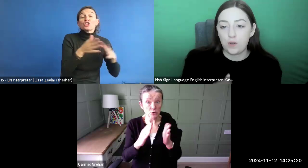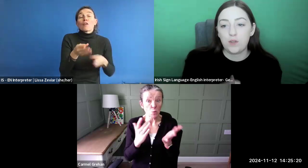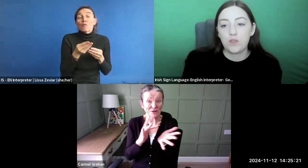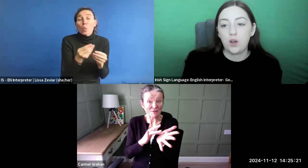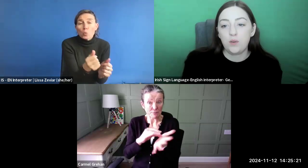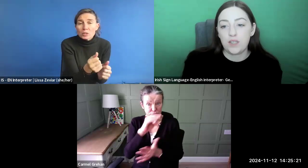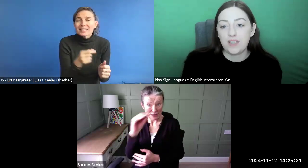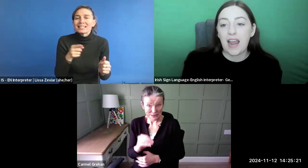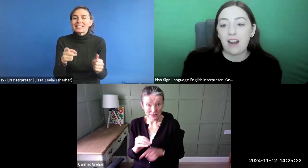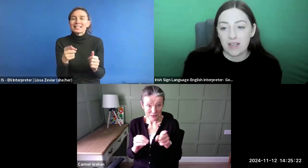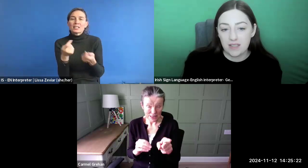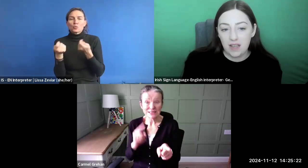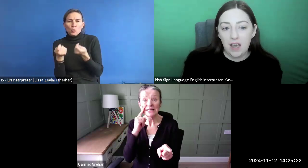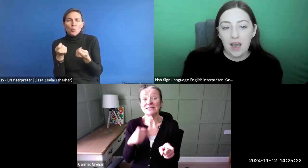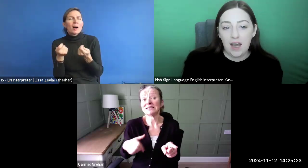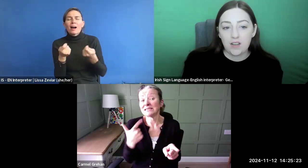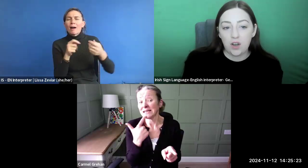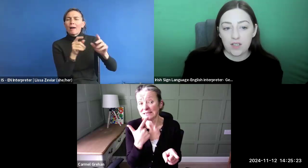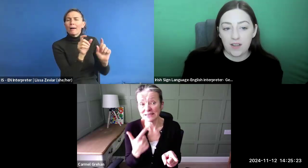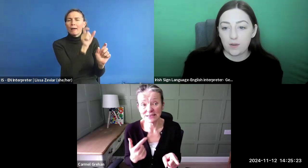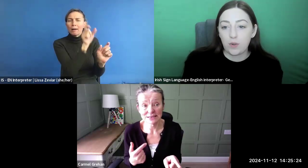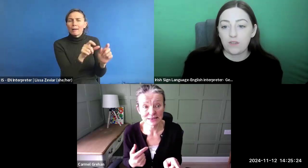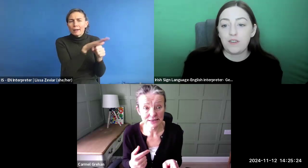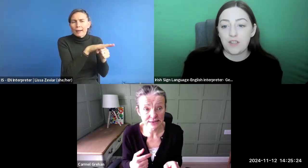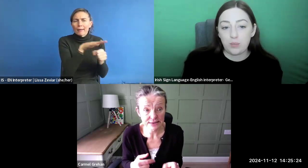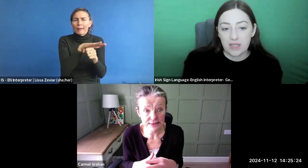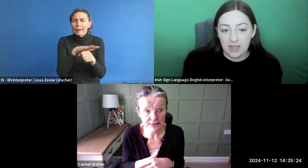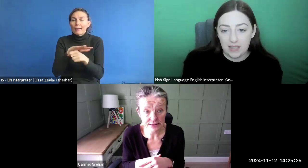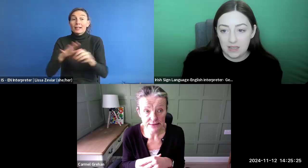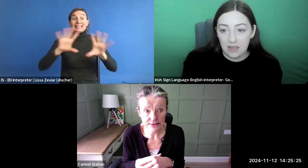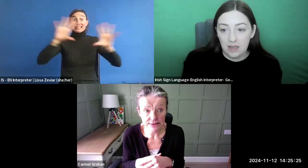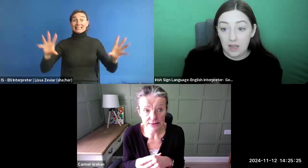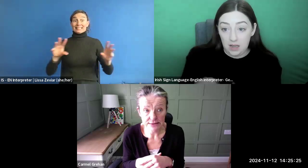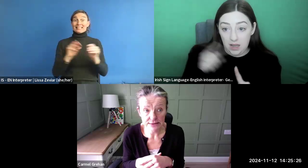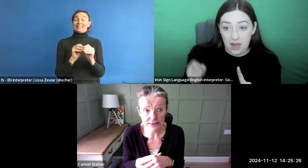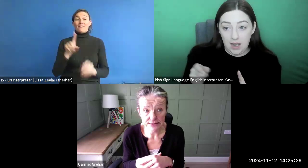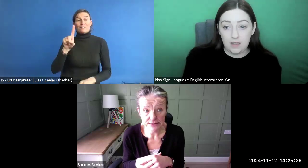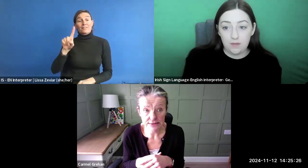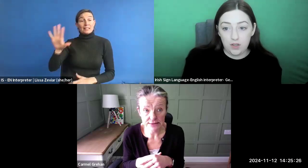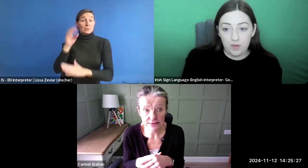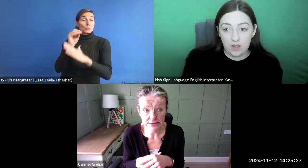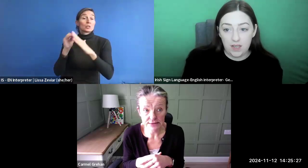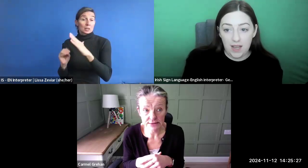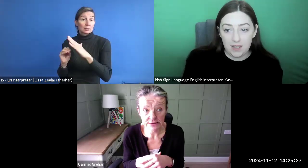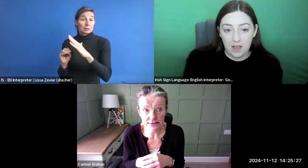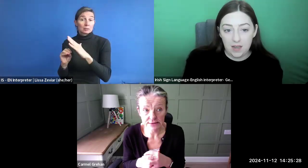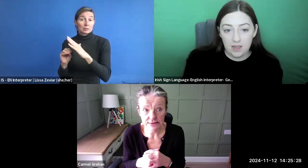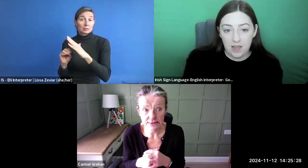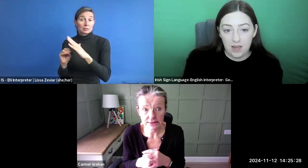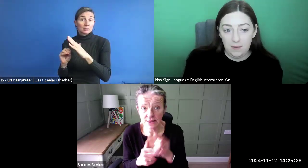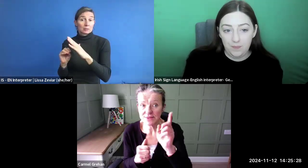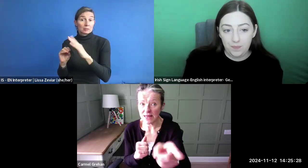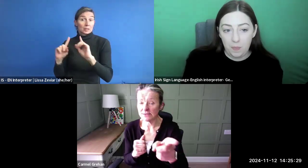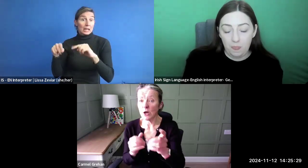grammatical control. So there was all those different areas, and altogether it was worth 15%. And if you just move on to the next